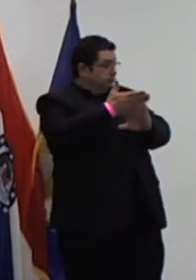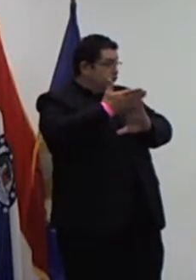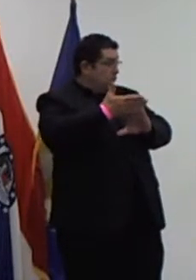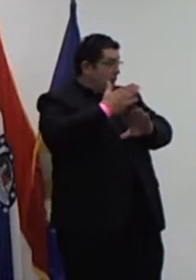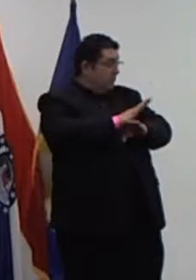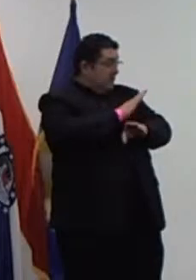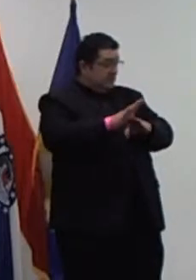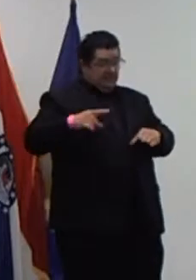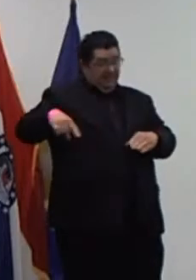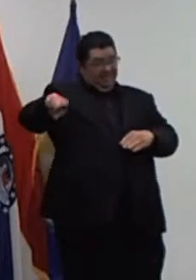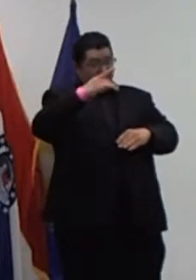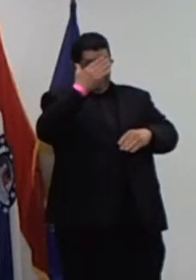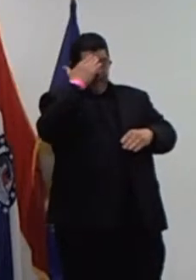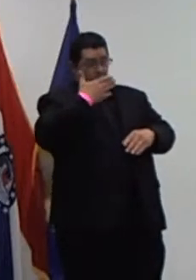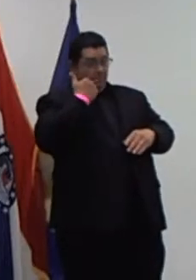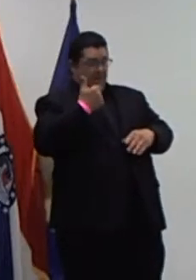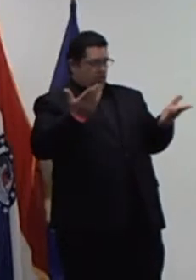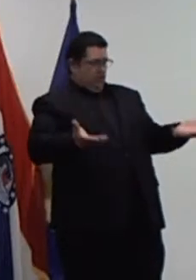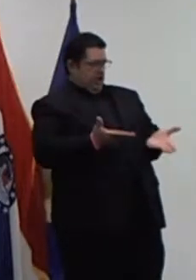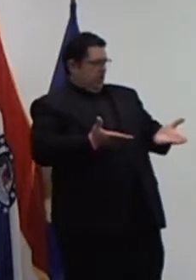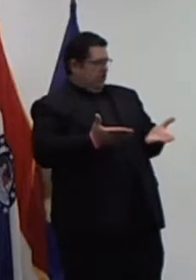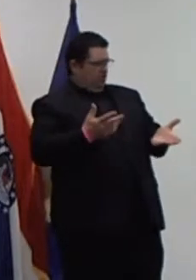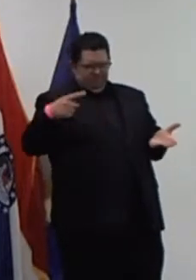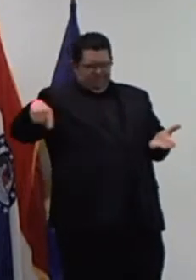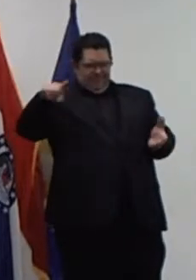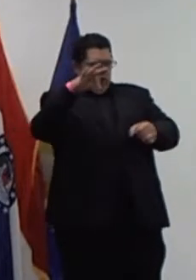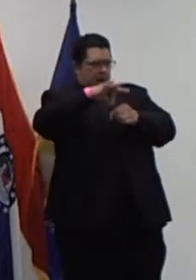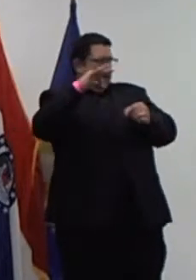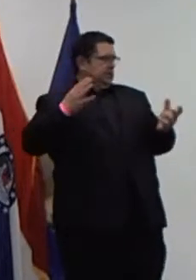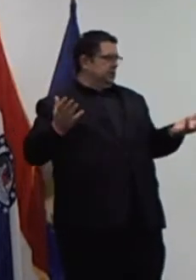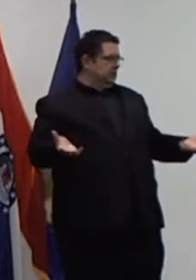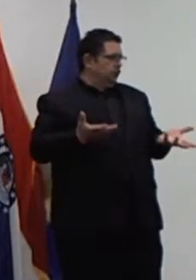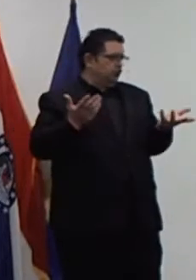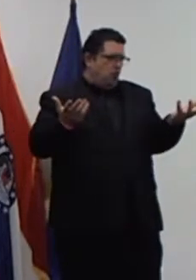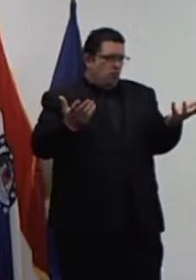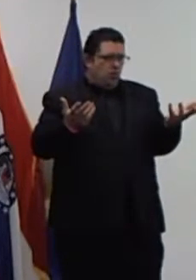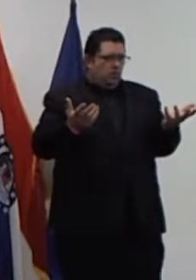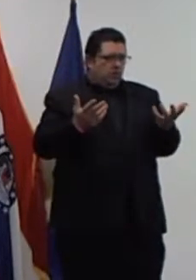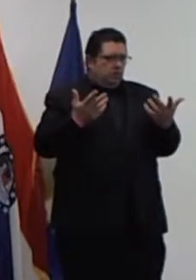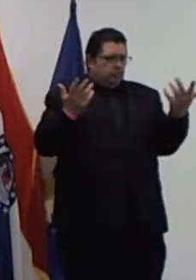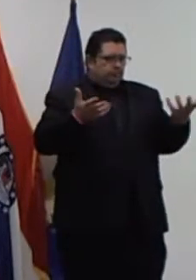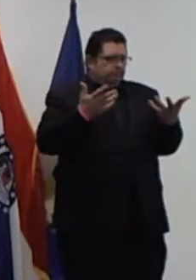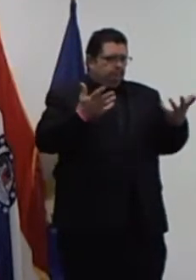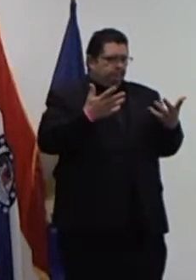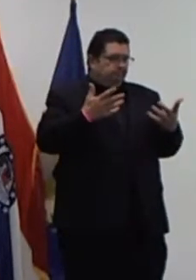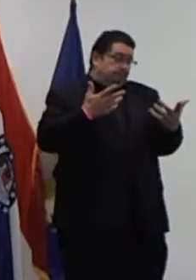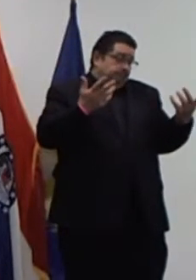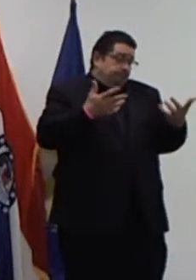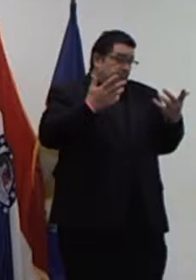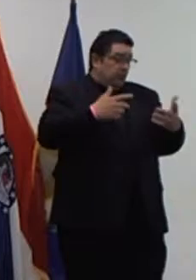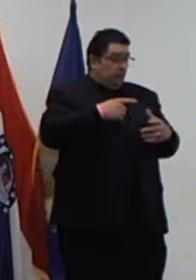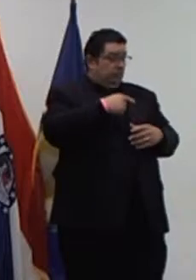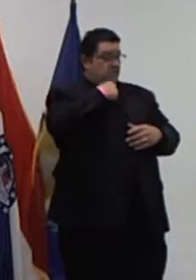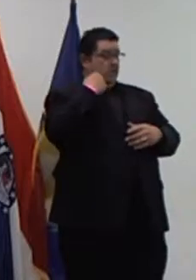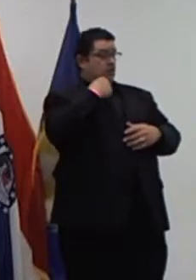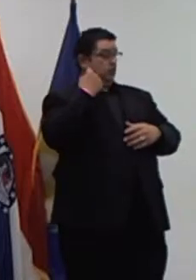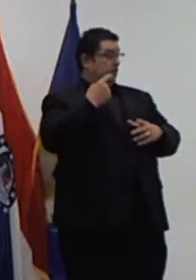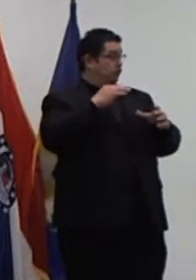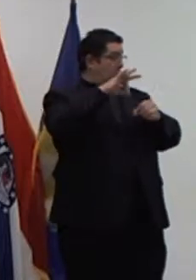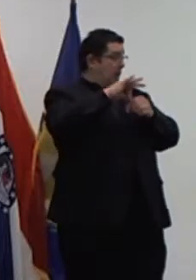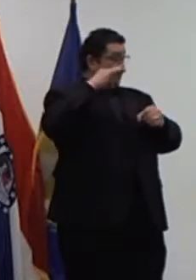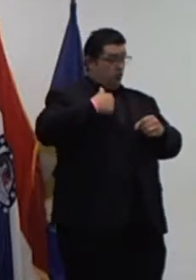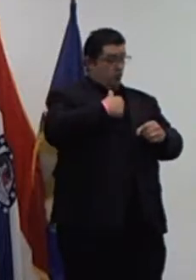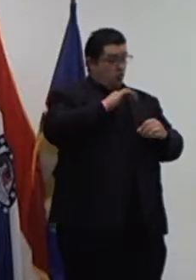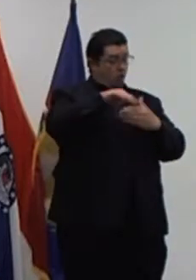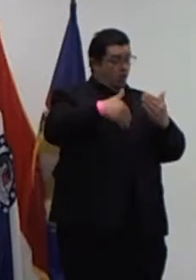they know better on the ground here. And the other thing, they're elected. You know, there's consequences to elections. You know, we're all responsible for